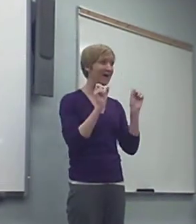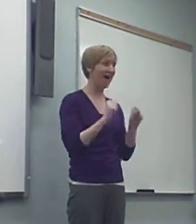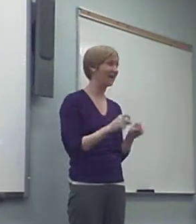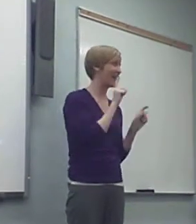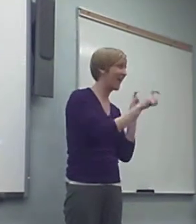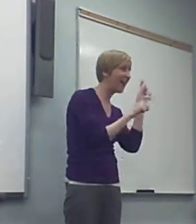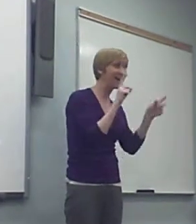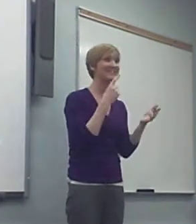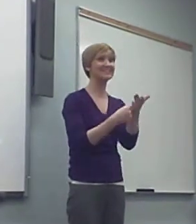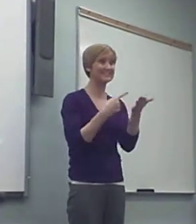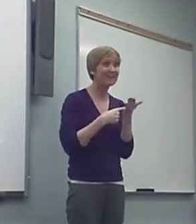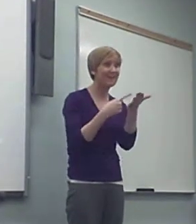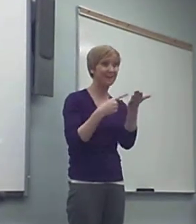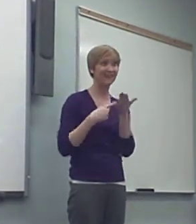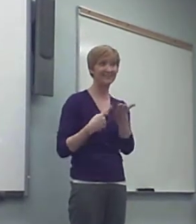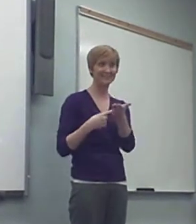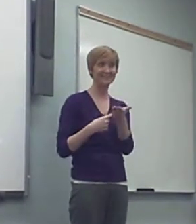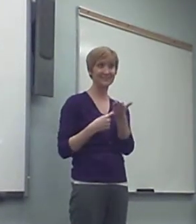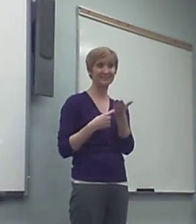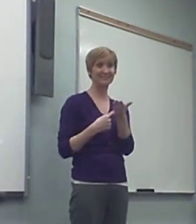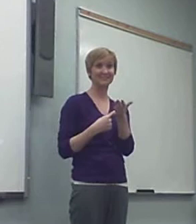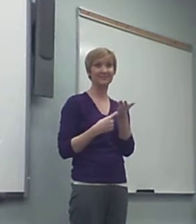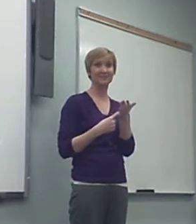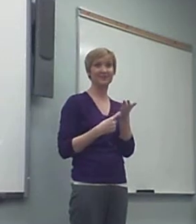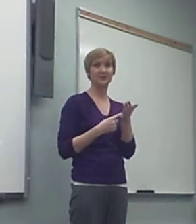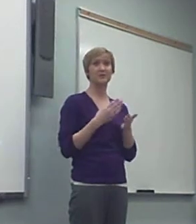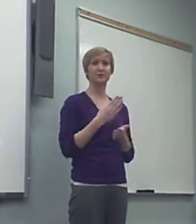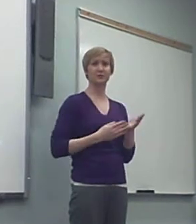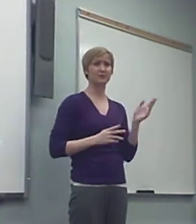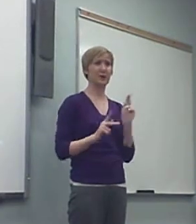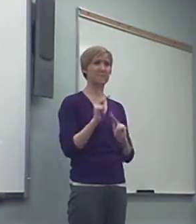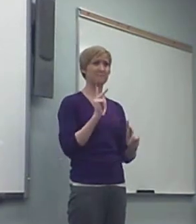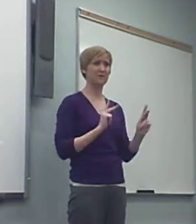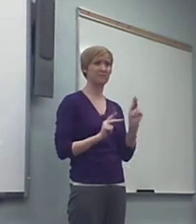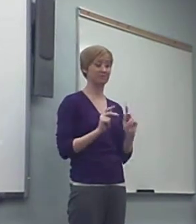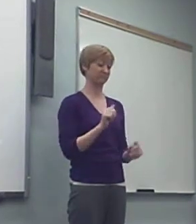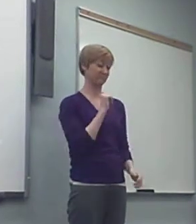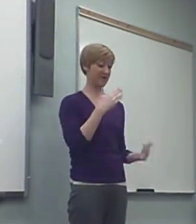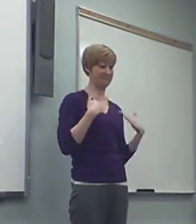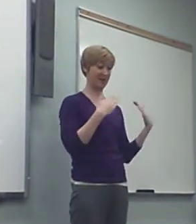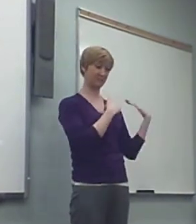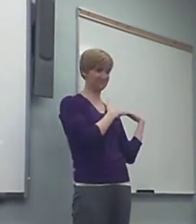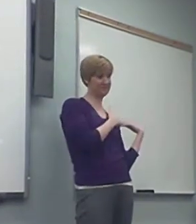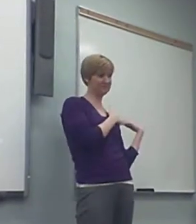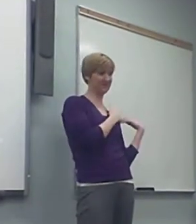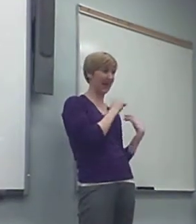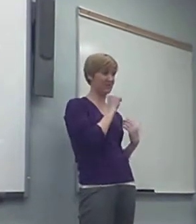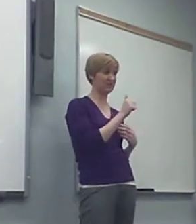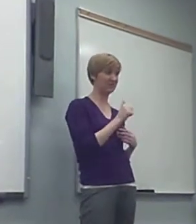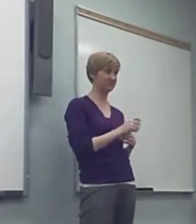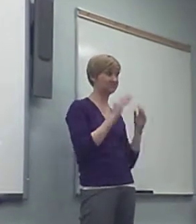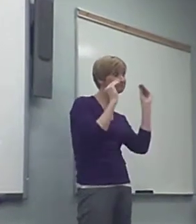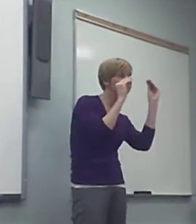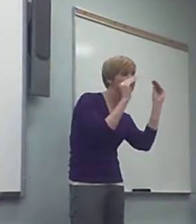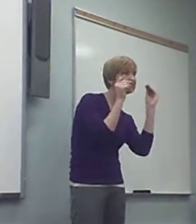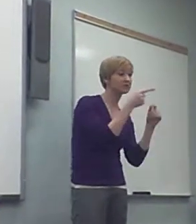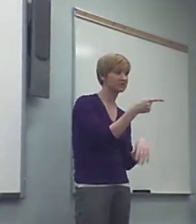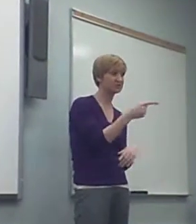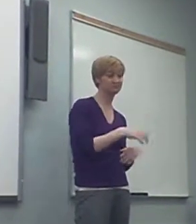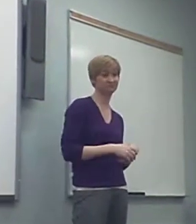willing to. Some deaf people are like, you know, it ain't my responsibility to grow you. So I'm really okay not giving you feedback. I want to be